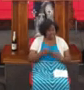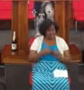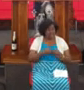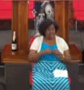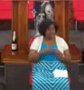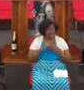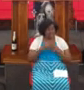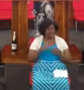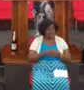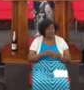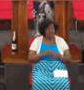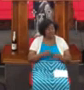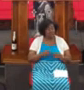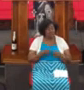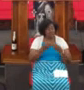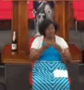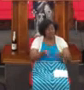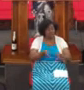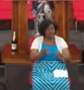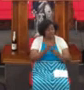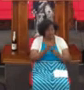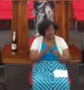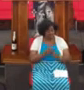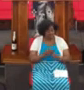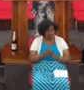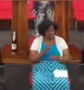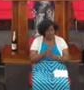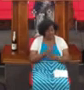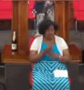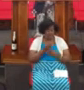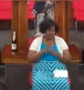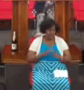of throwing out the lifeline or keeping quiet.